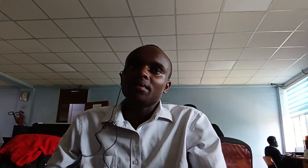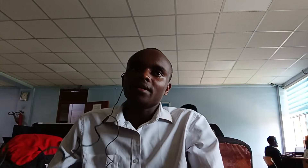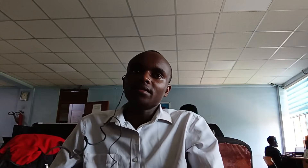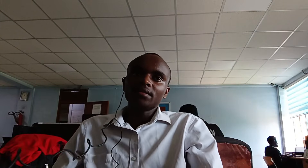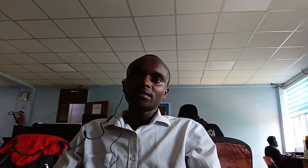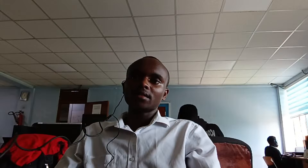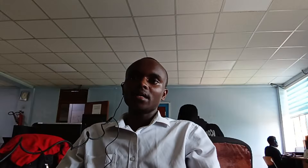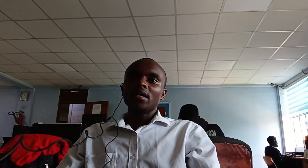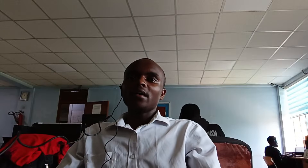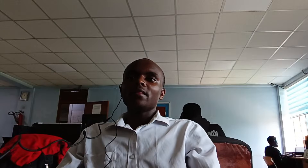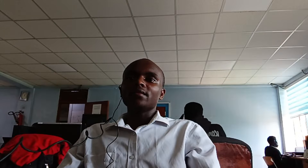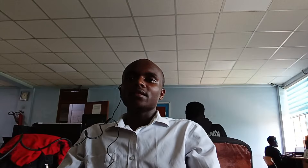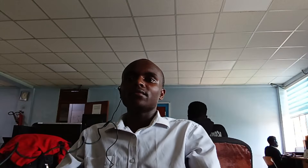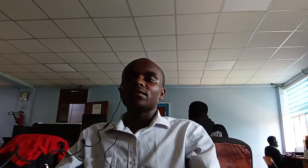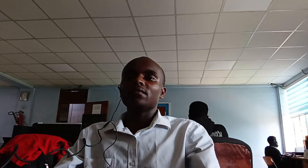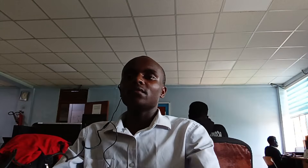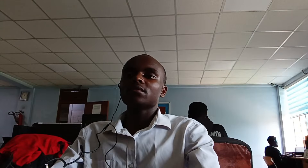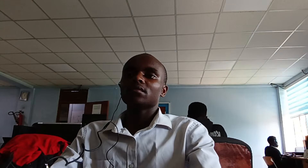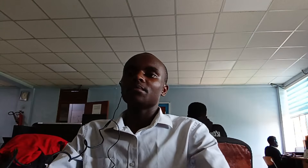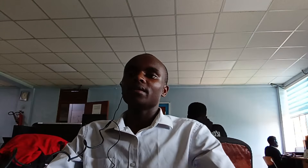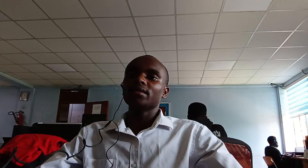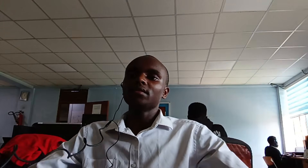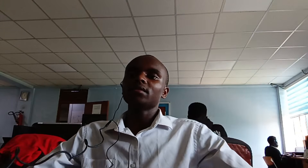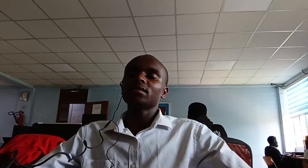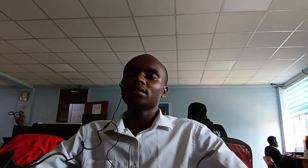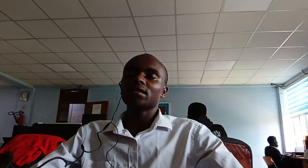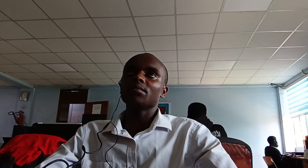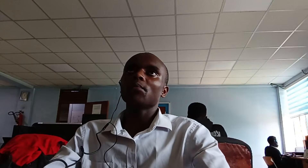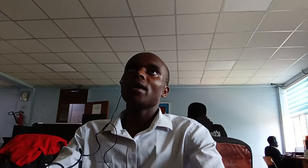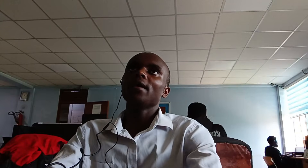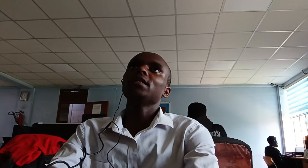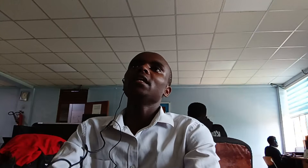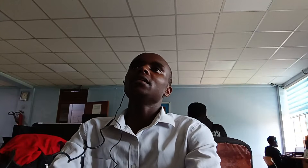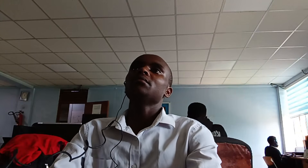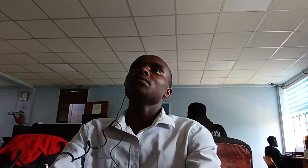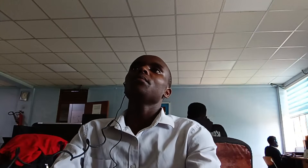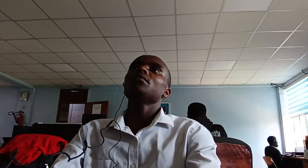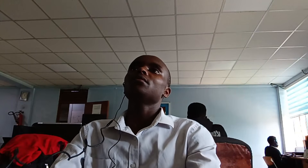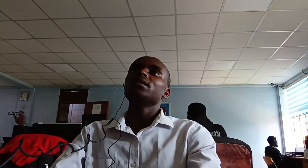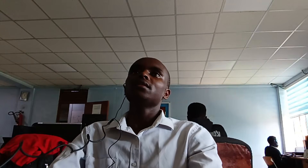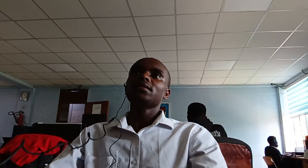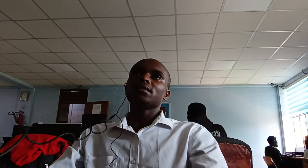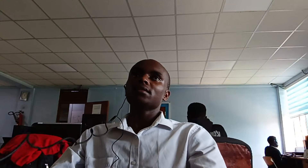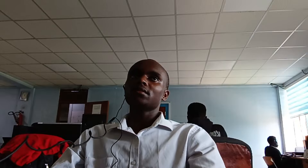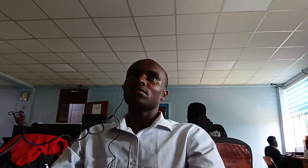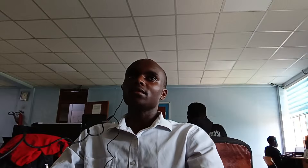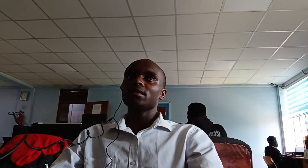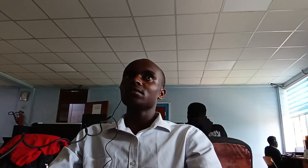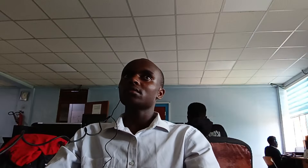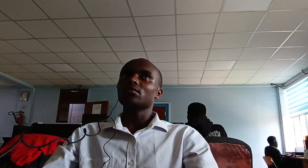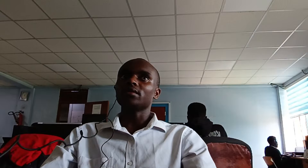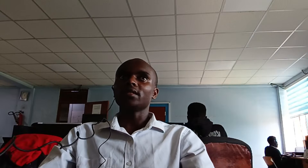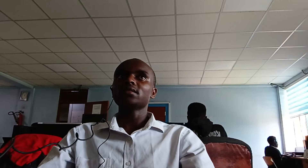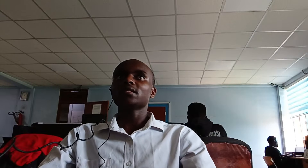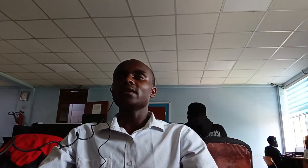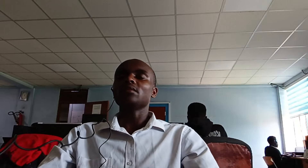separate. The sign for divorce or separate. Remember, people in this case or in this context, the people